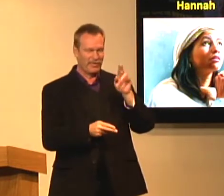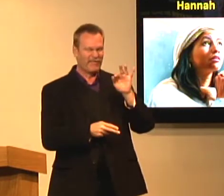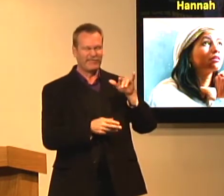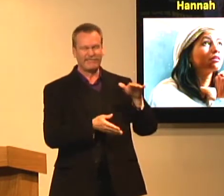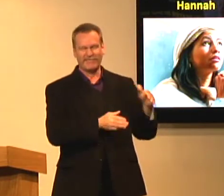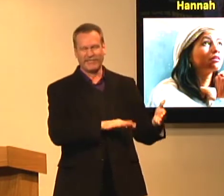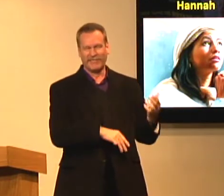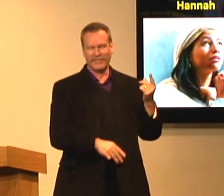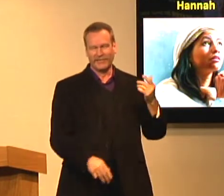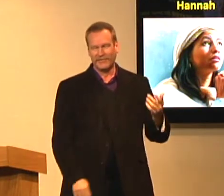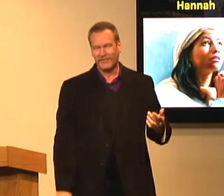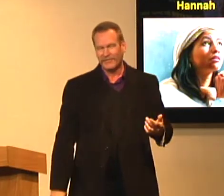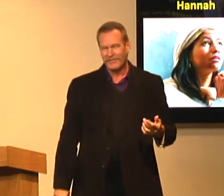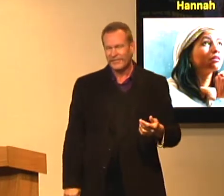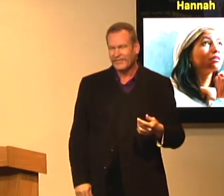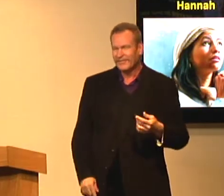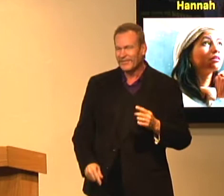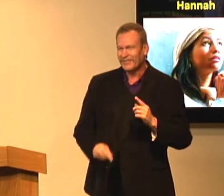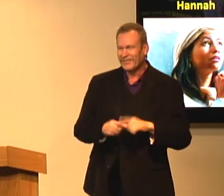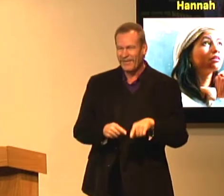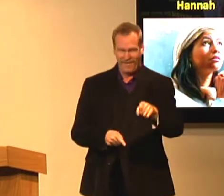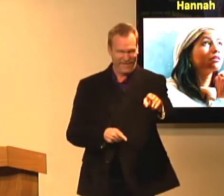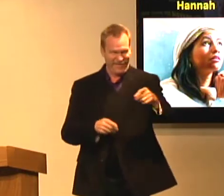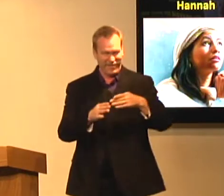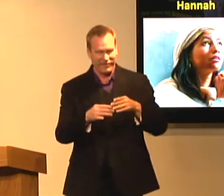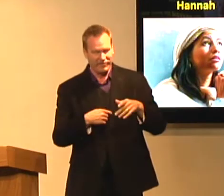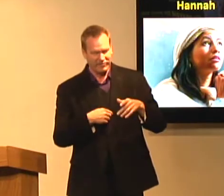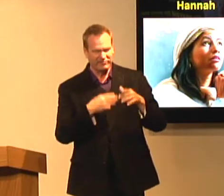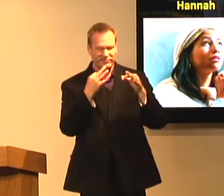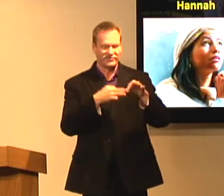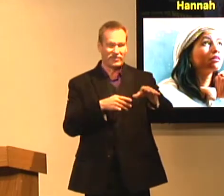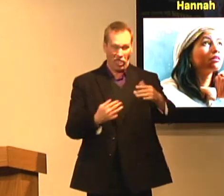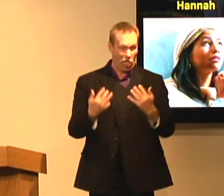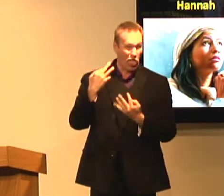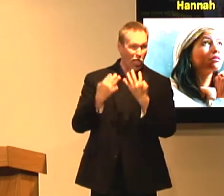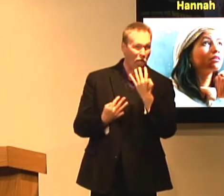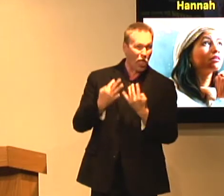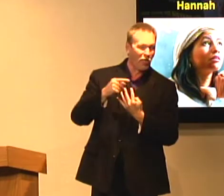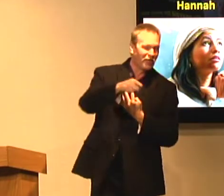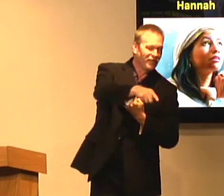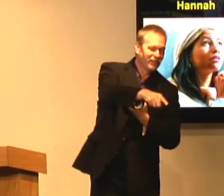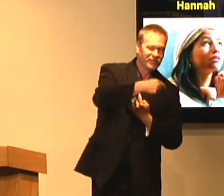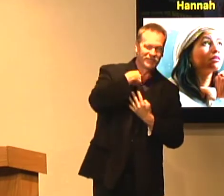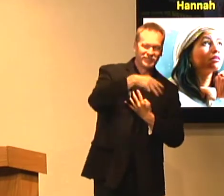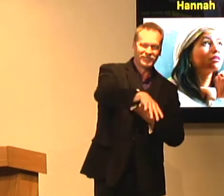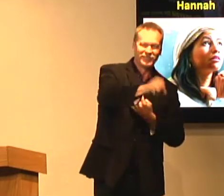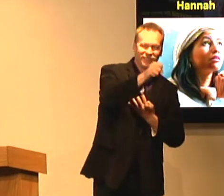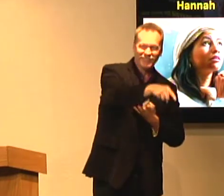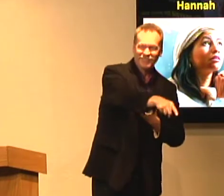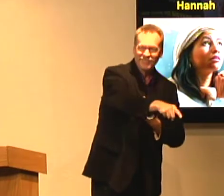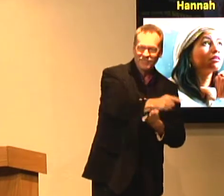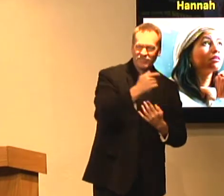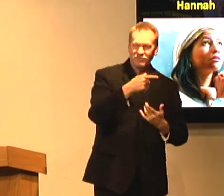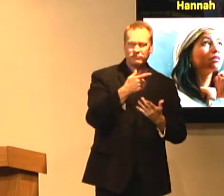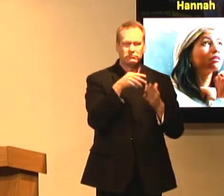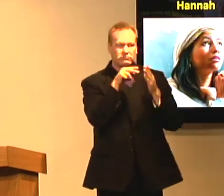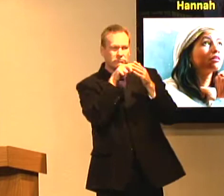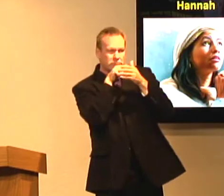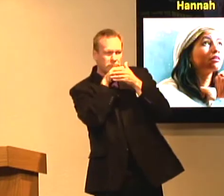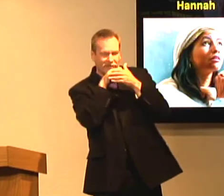one. And I had him for a good long time. My other dog had died, but there were all these other dogs acting up in front of me.